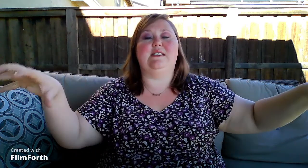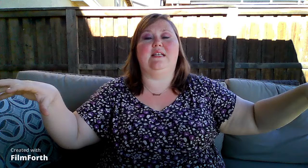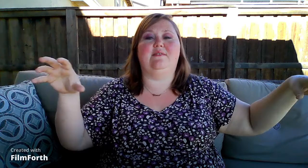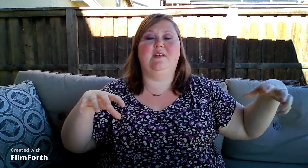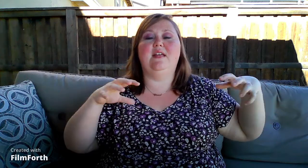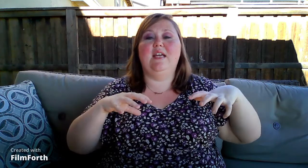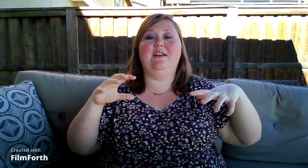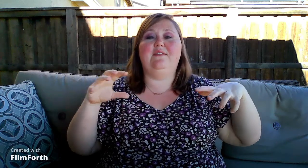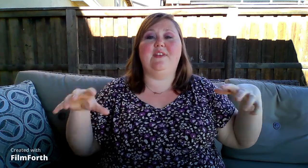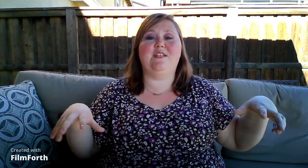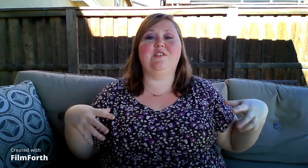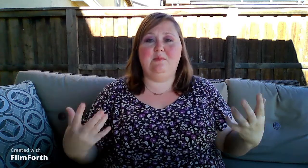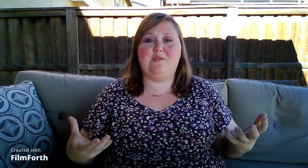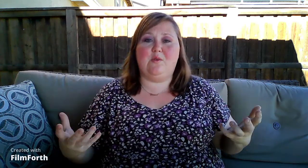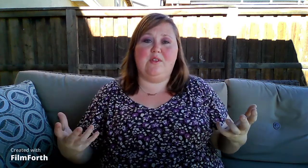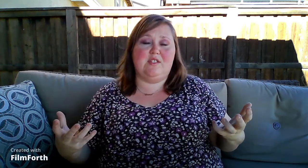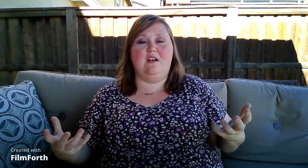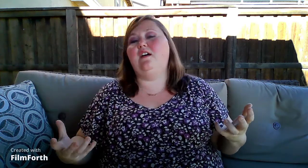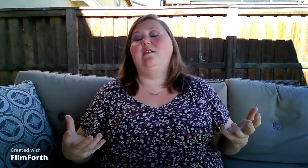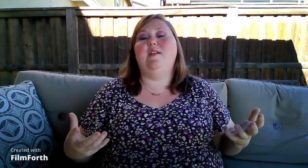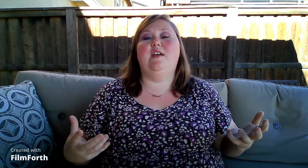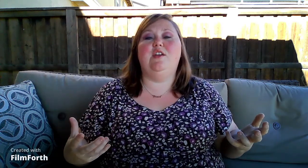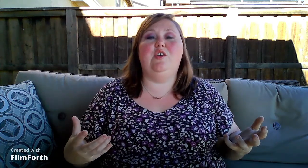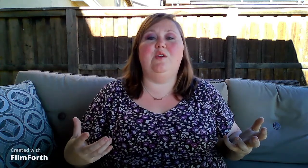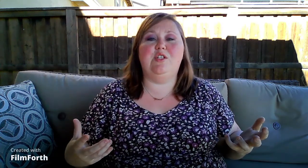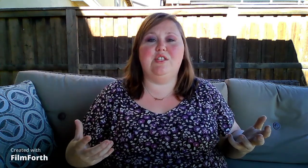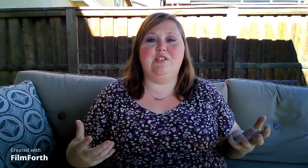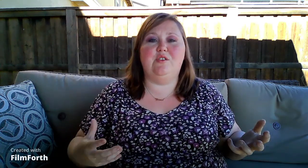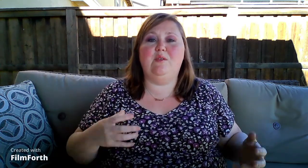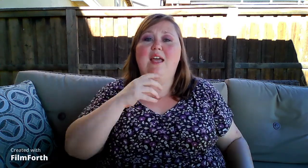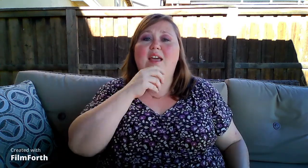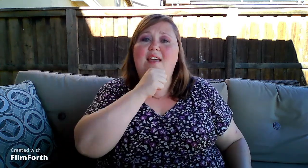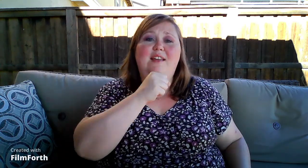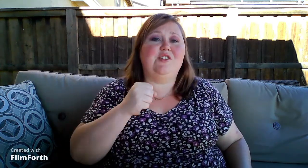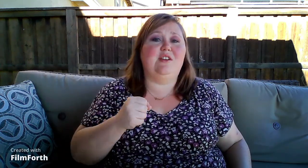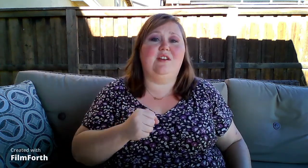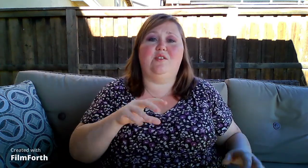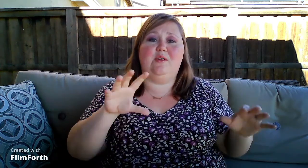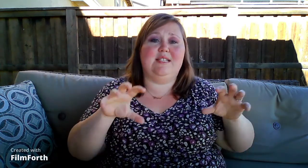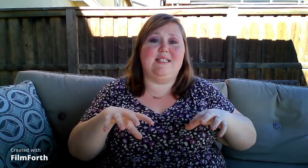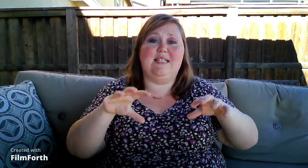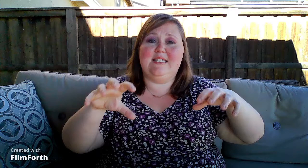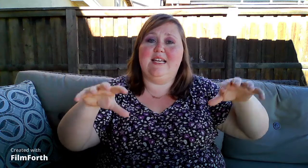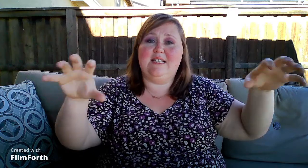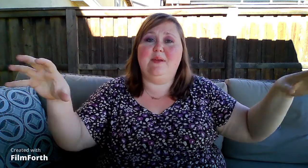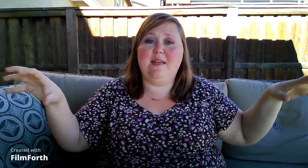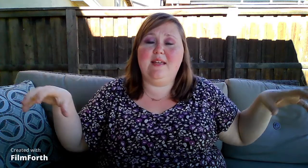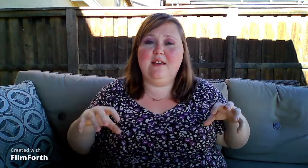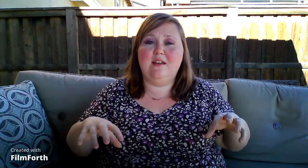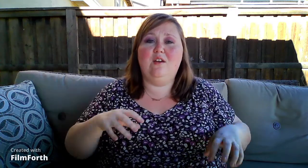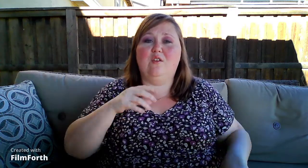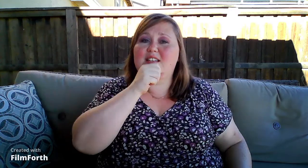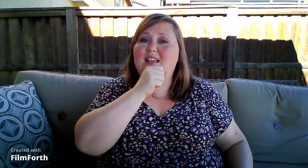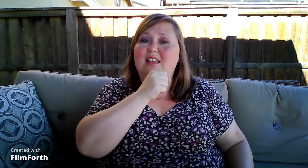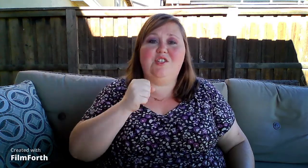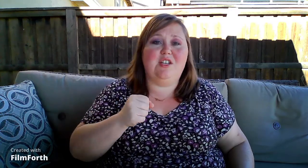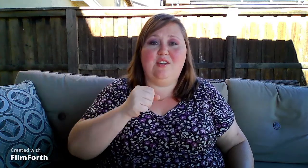stuff. If that's too much for the song, you could just do ancient Greek city-states maybe, or just ancient